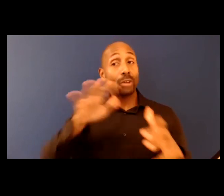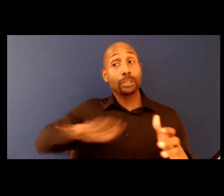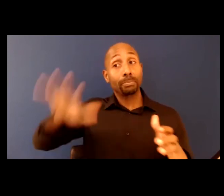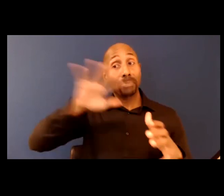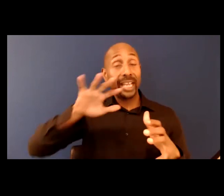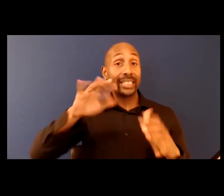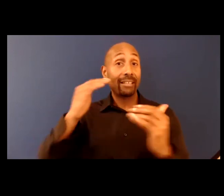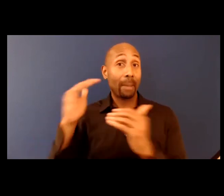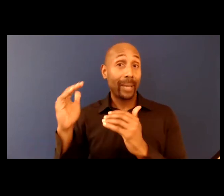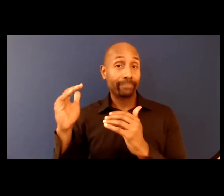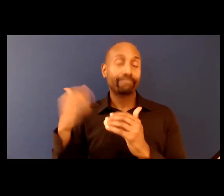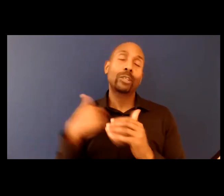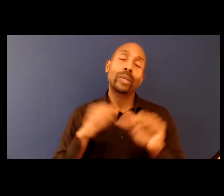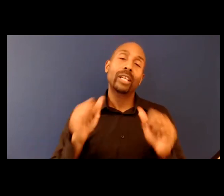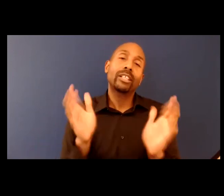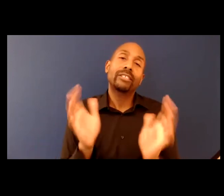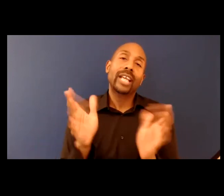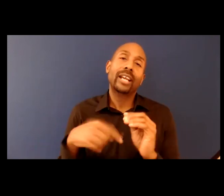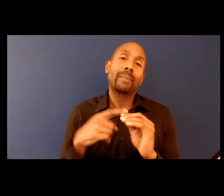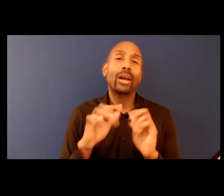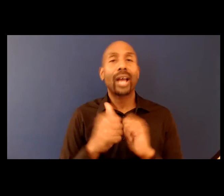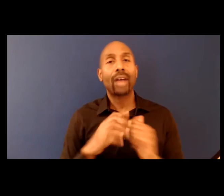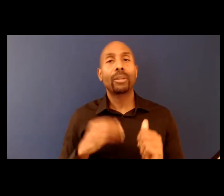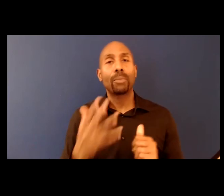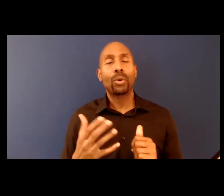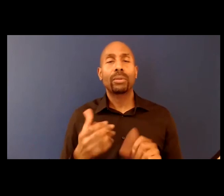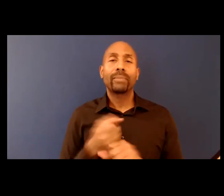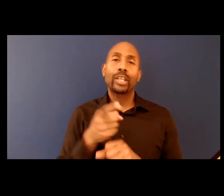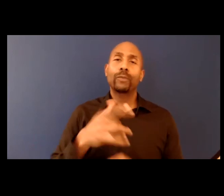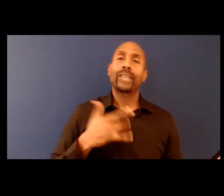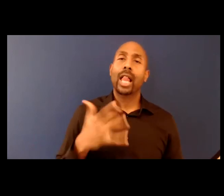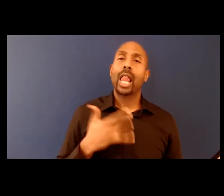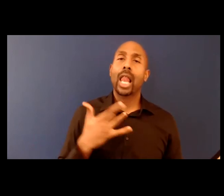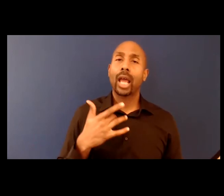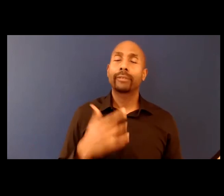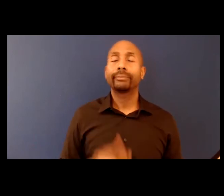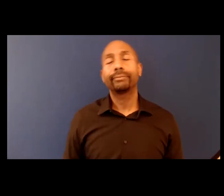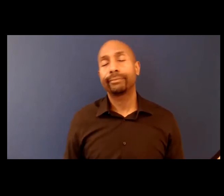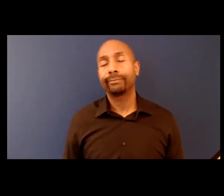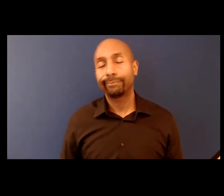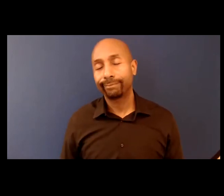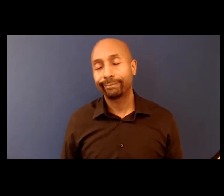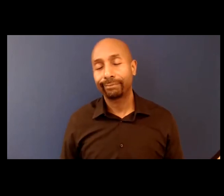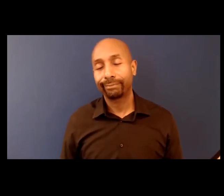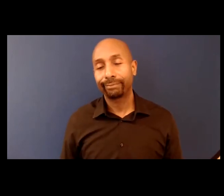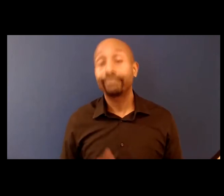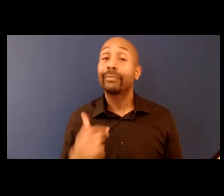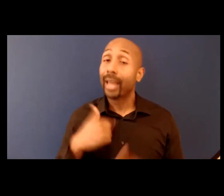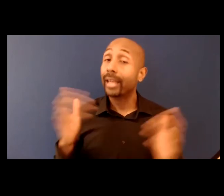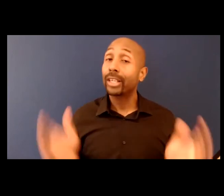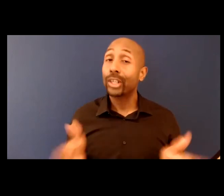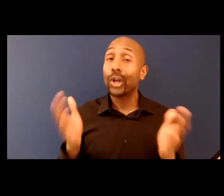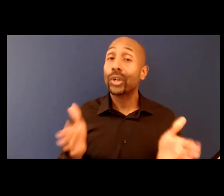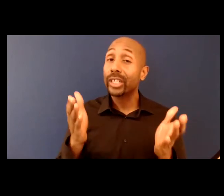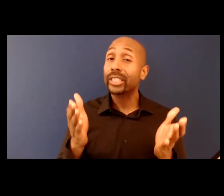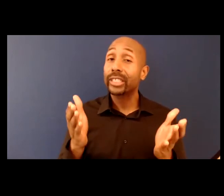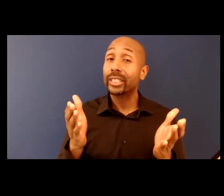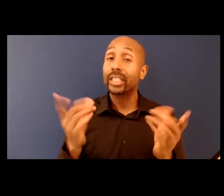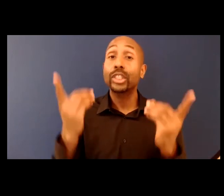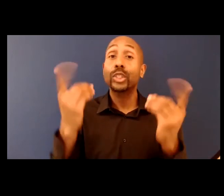talk about how these poems made you feel. I encourage you